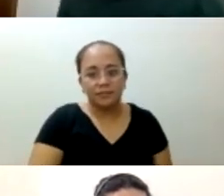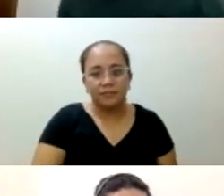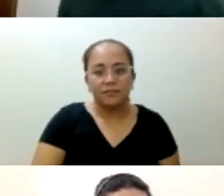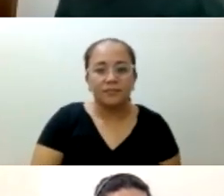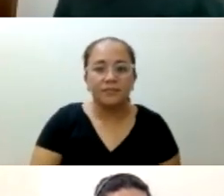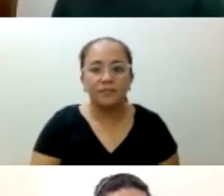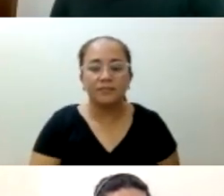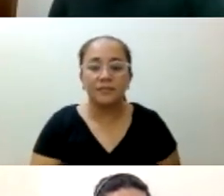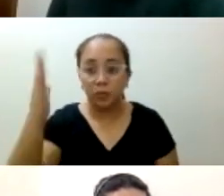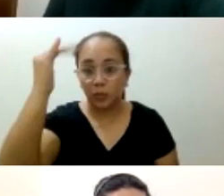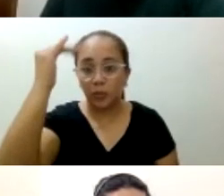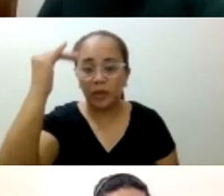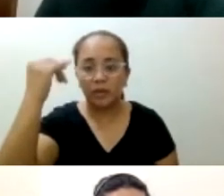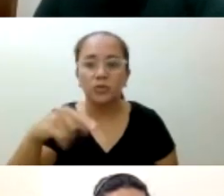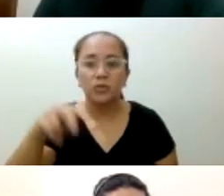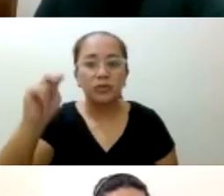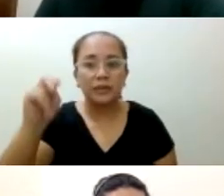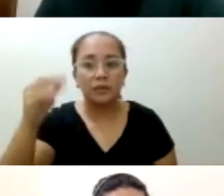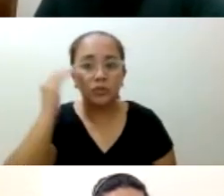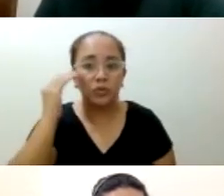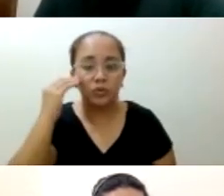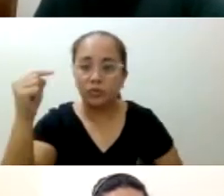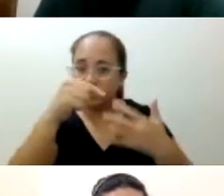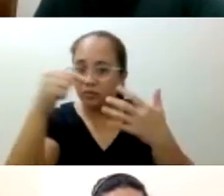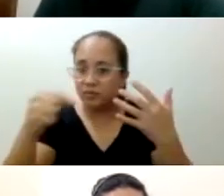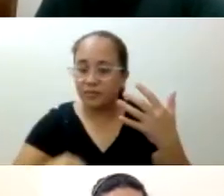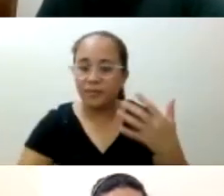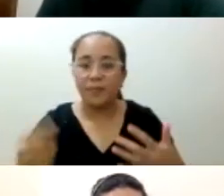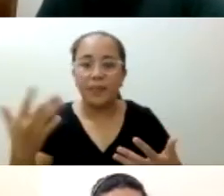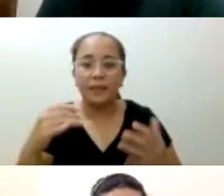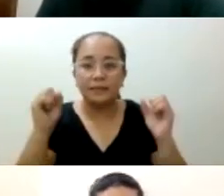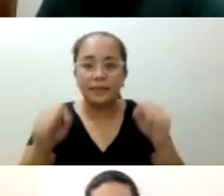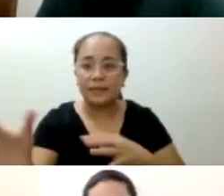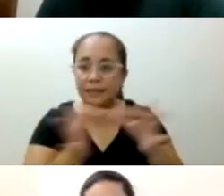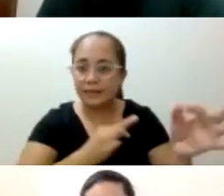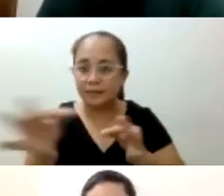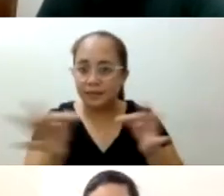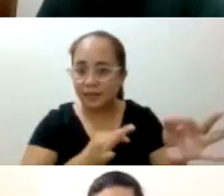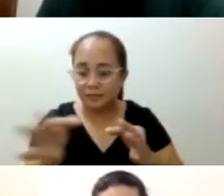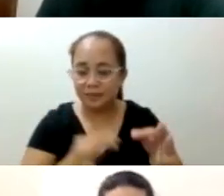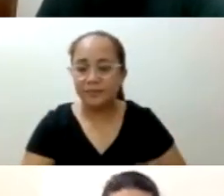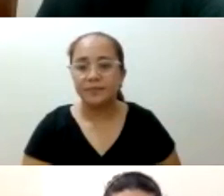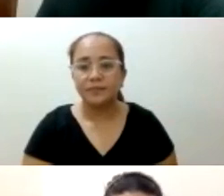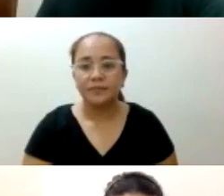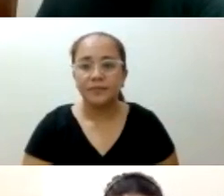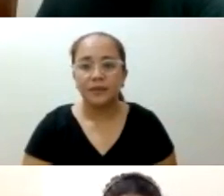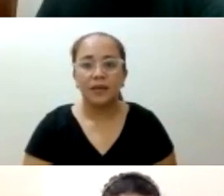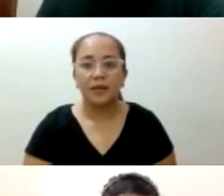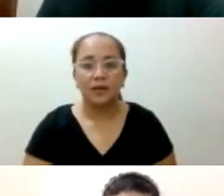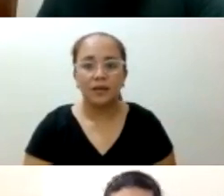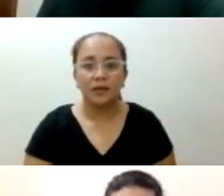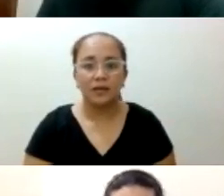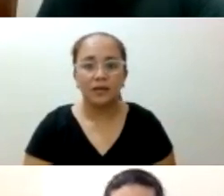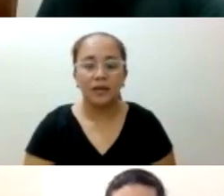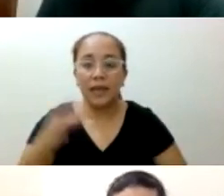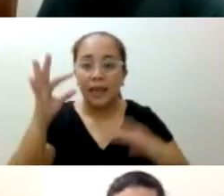The reason why I think you need to know these things and be able to explain in any way is that